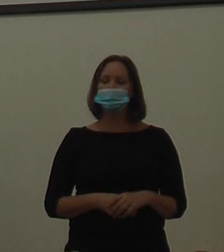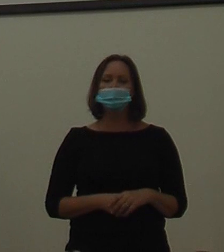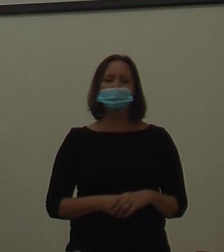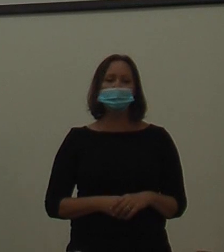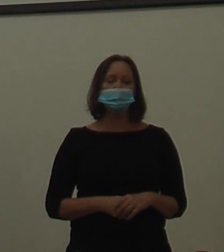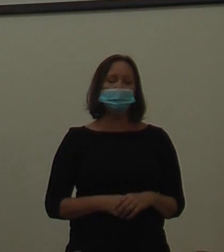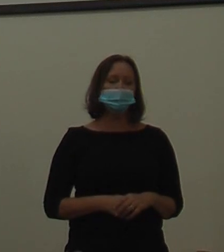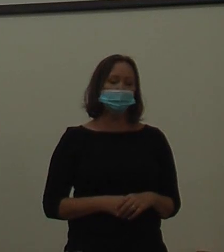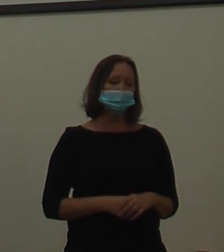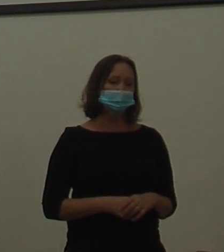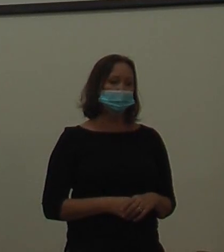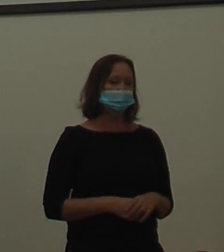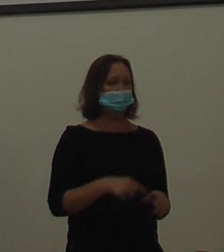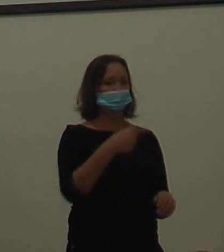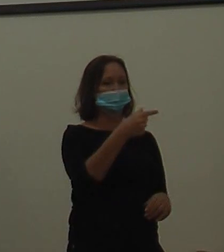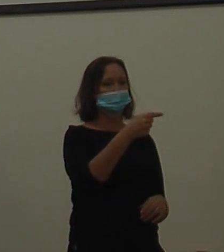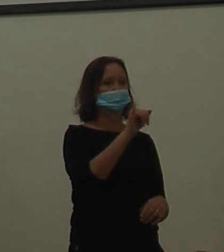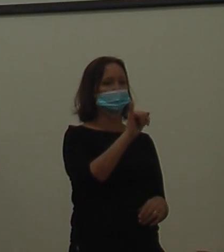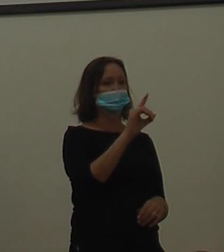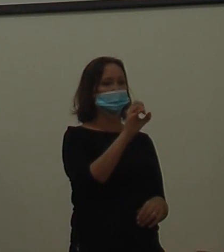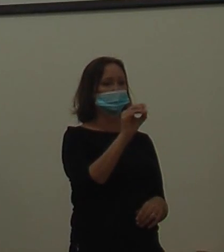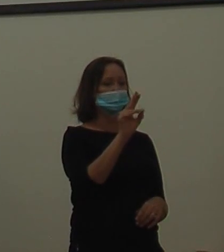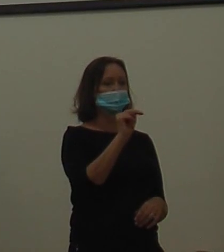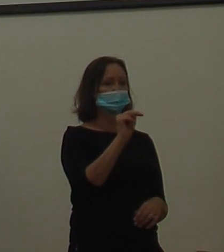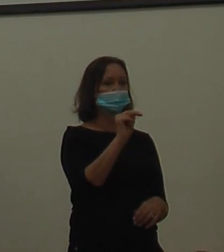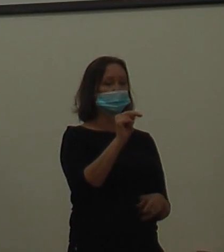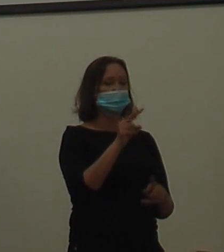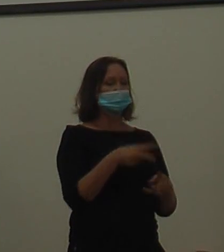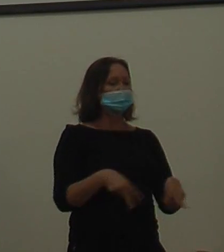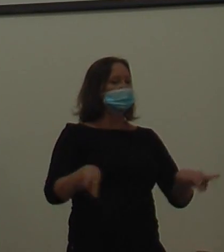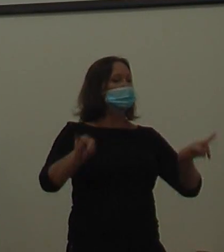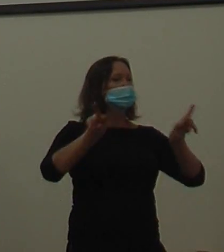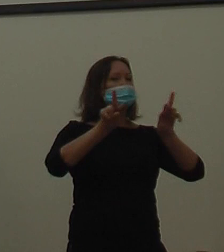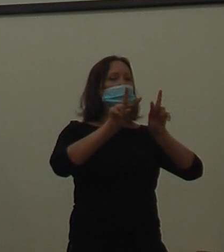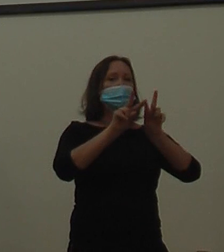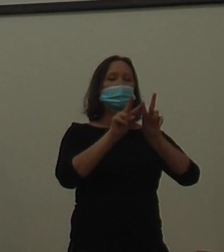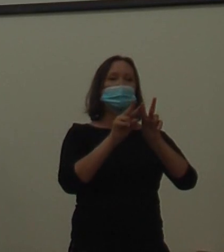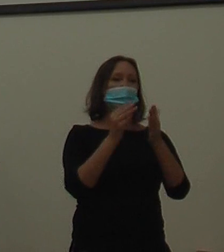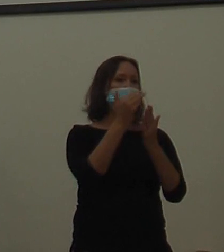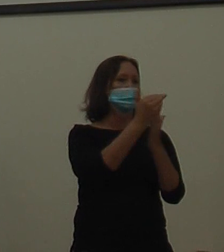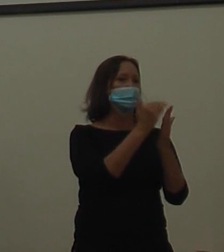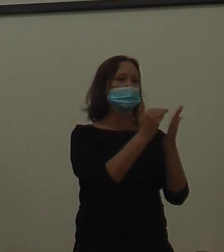Gideon learned a valuable lesson in serving God.